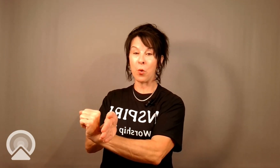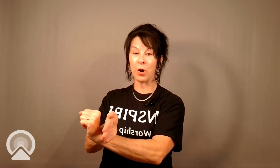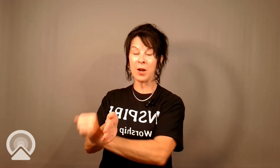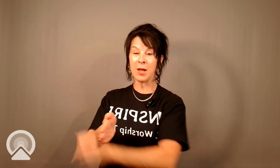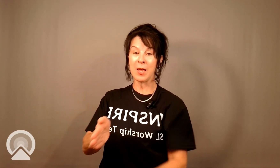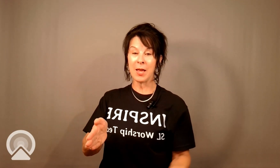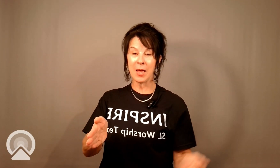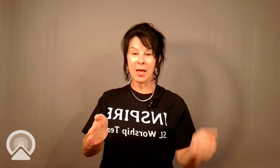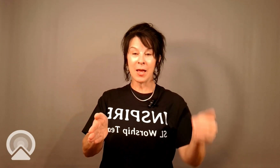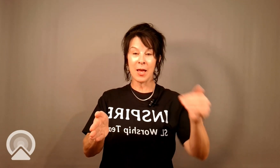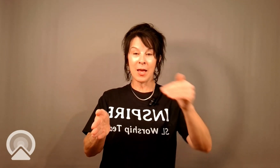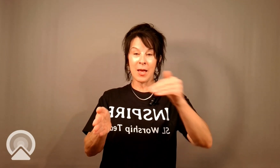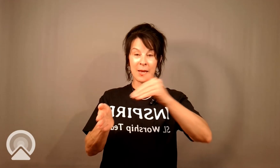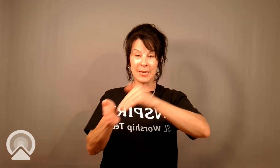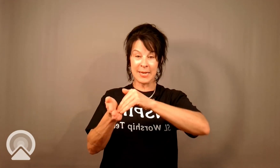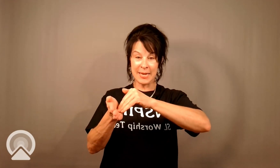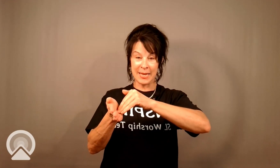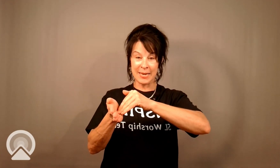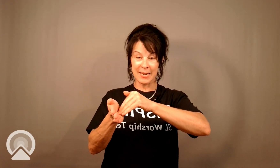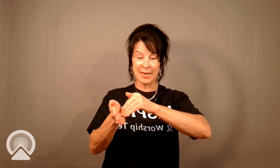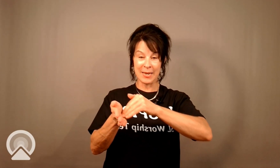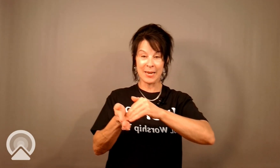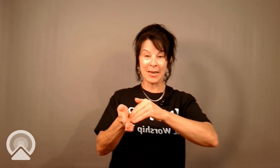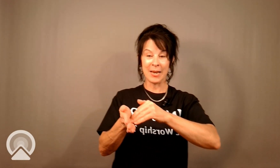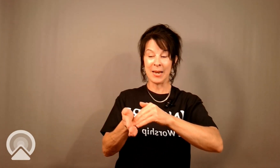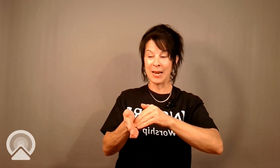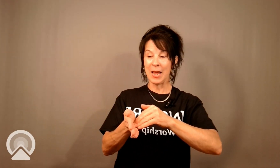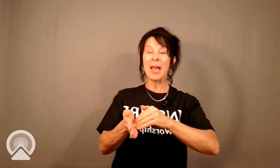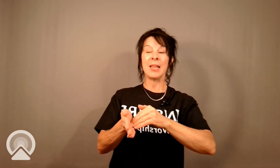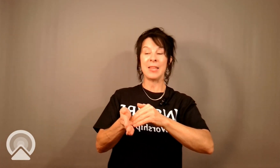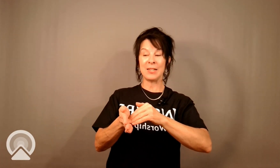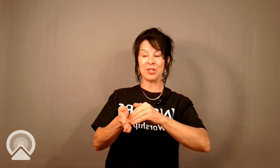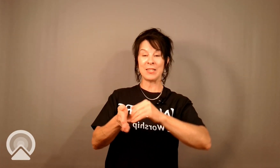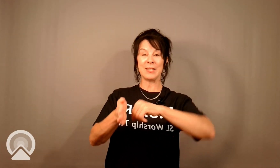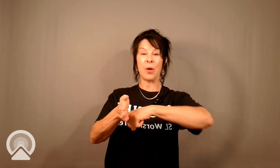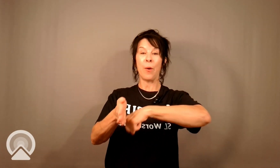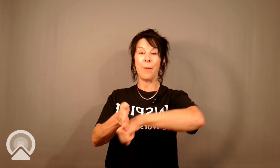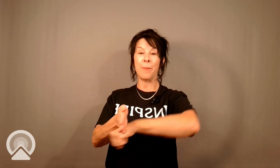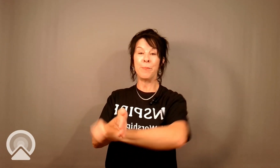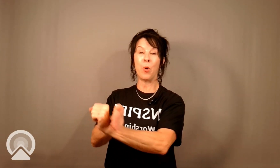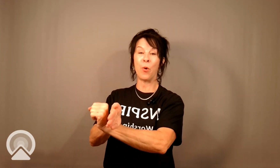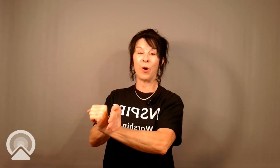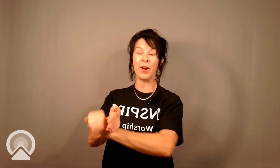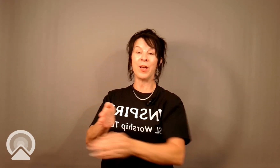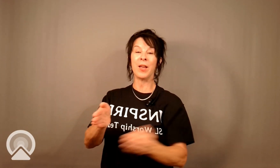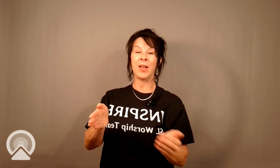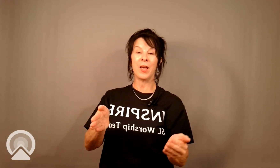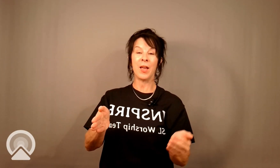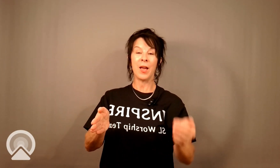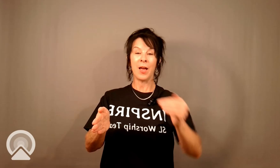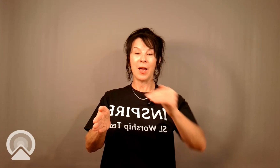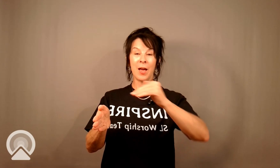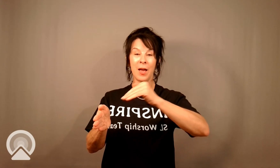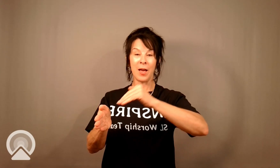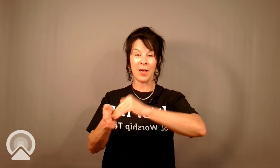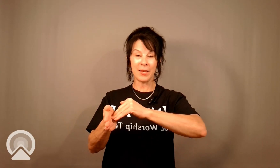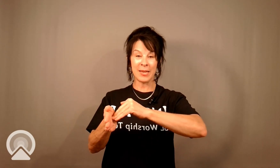born again. And then it just says born again.